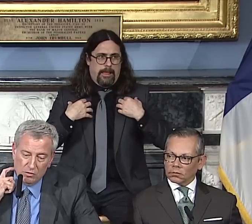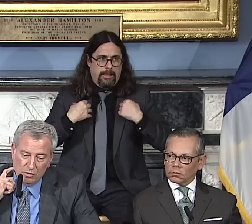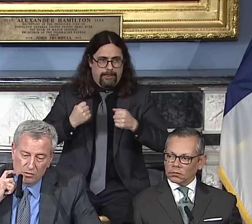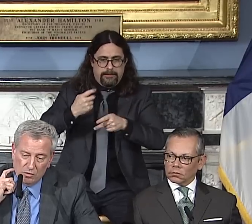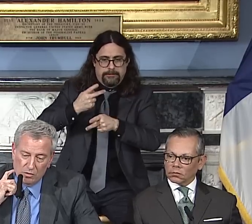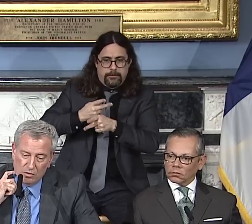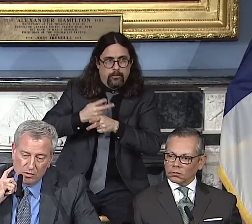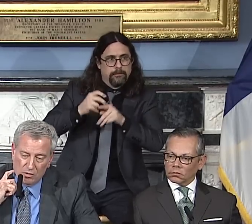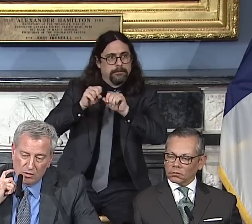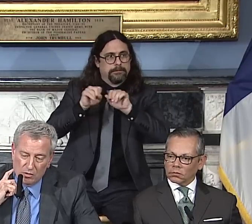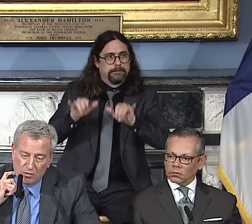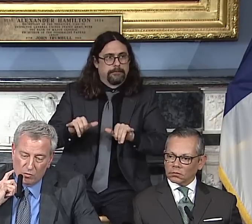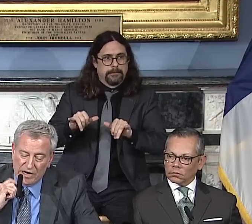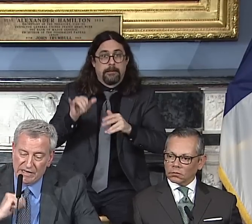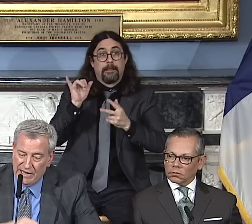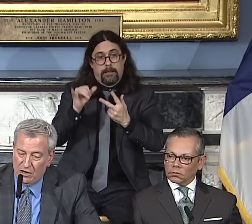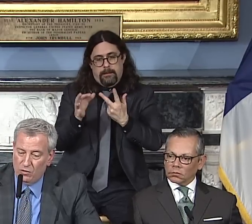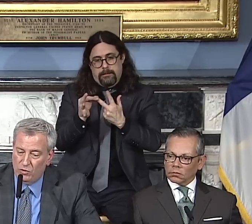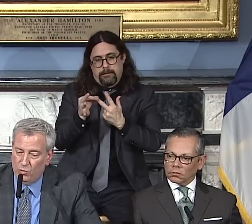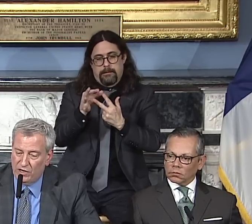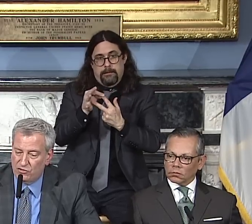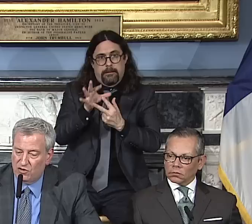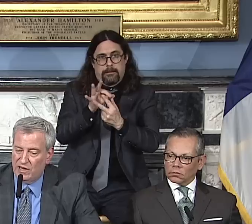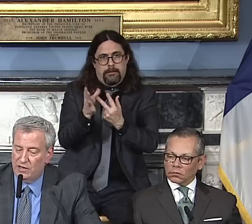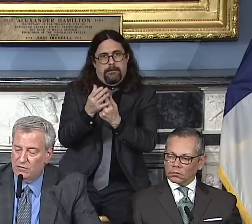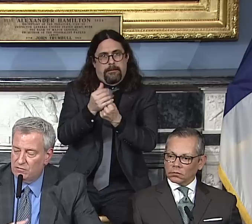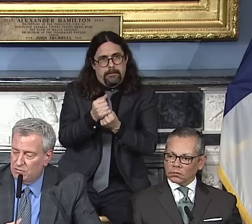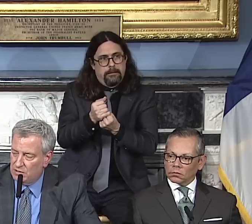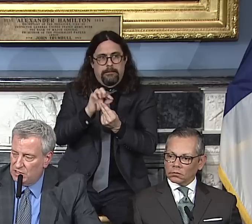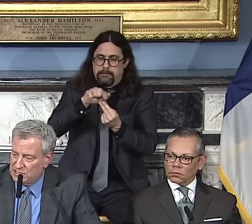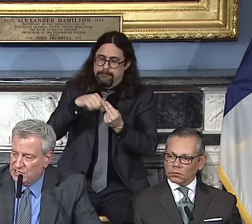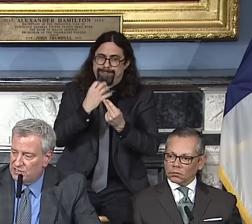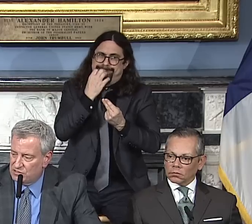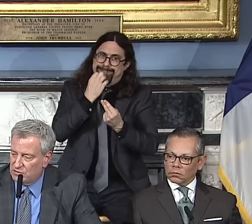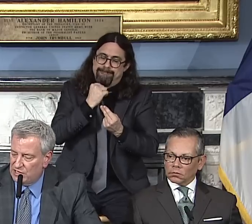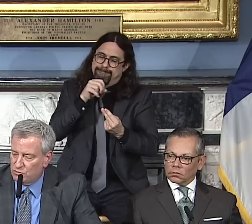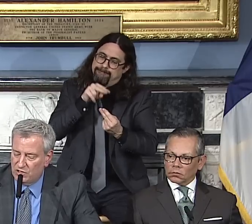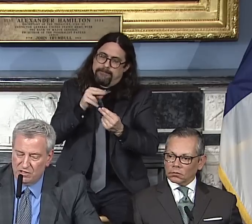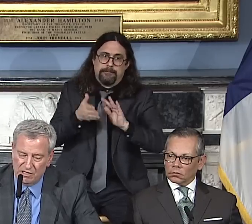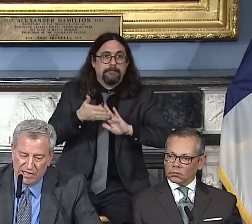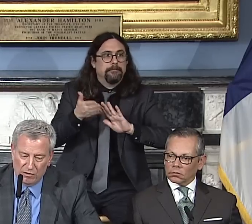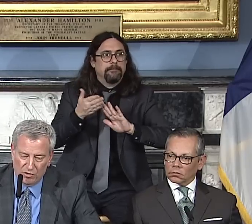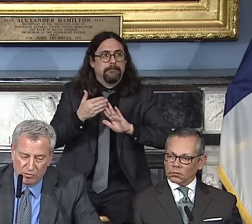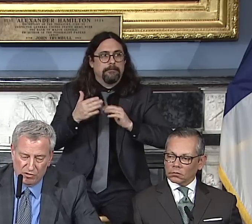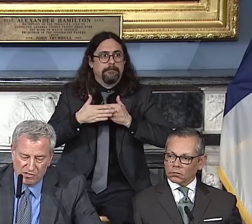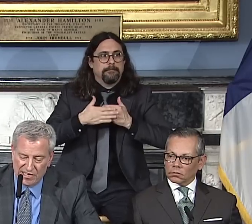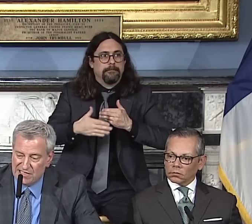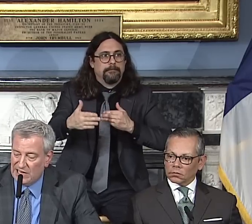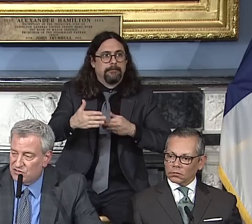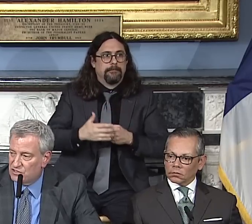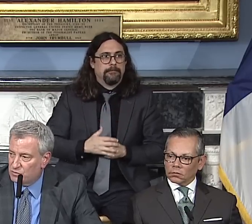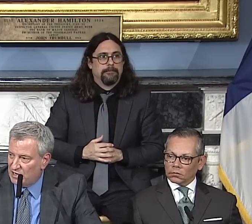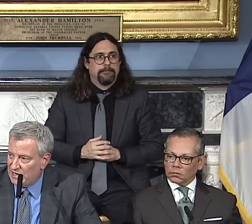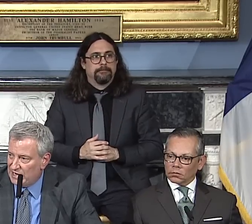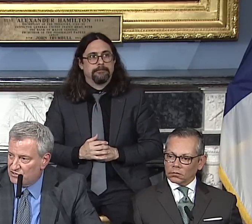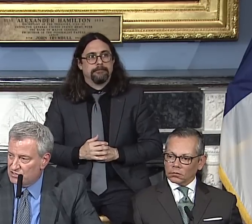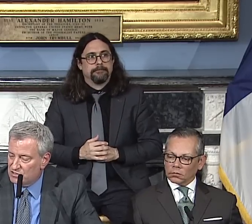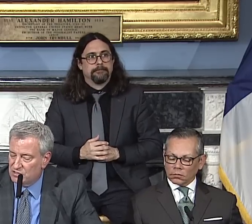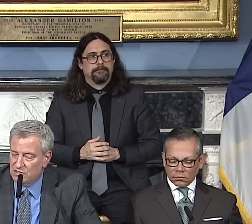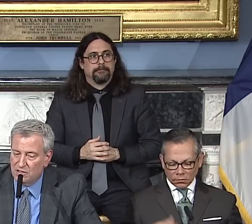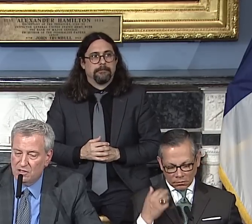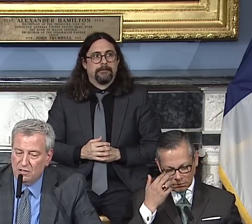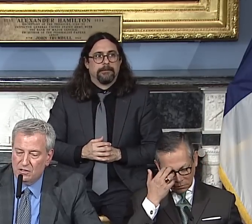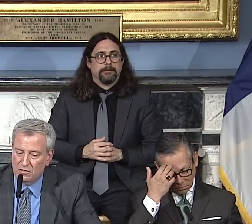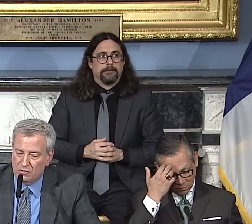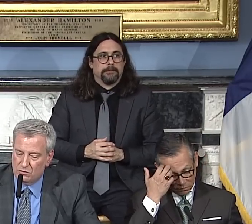So right now, we want to try and, in a sense, as we are indicating with the state's actions, with my